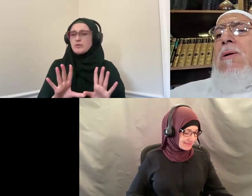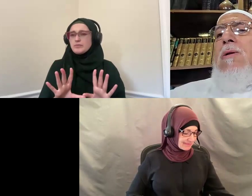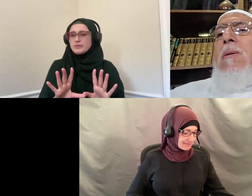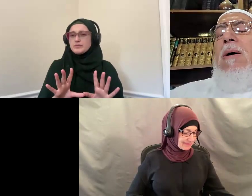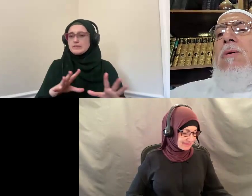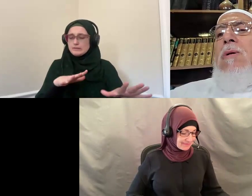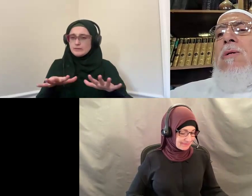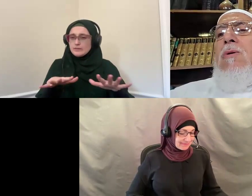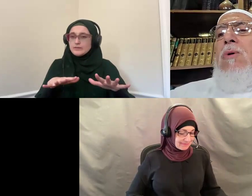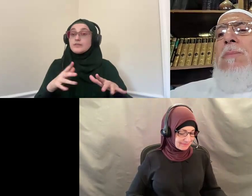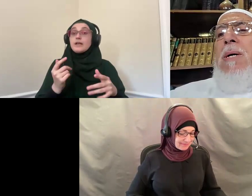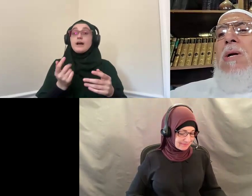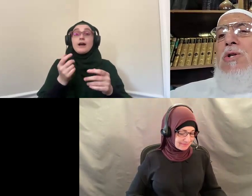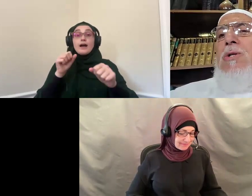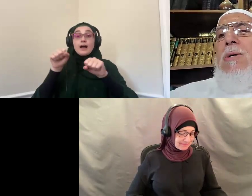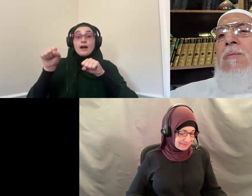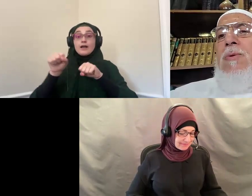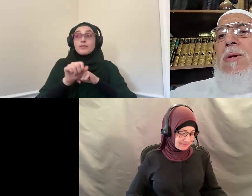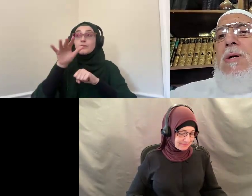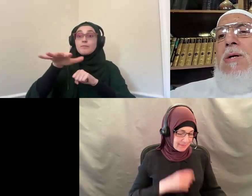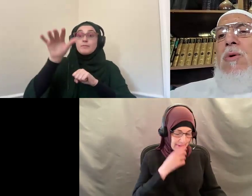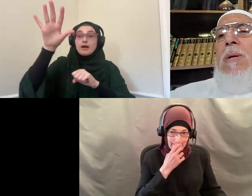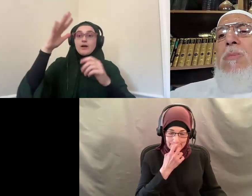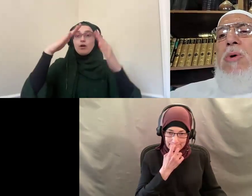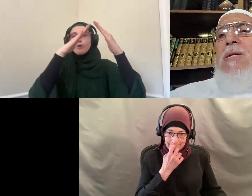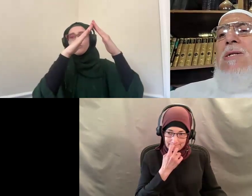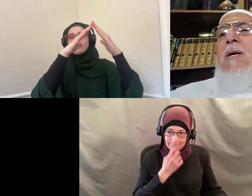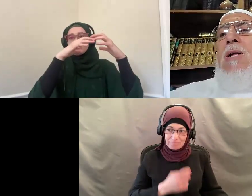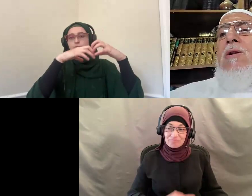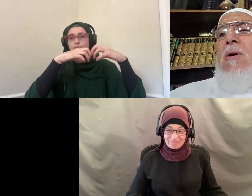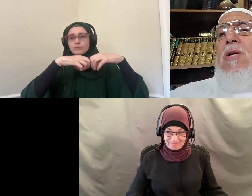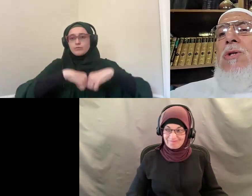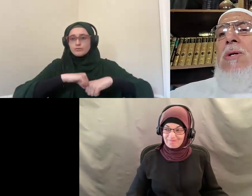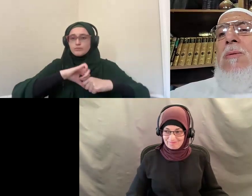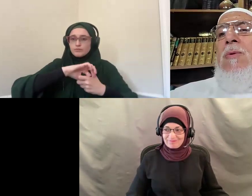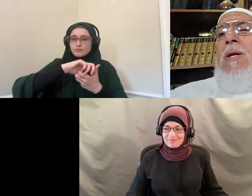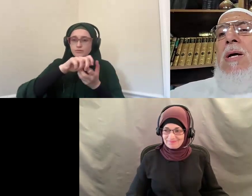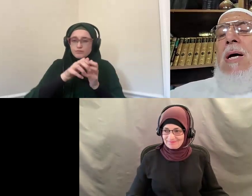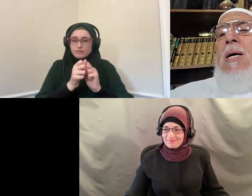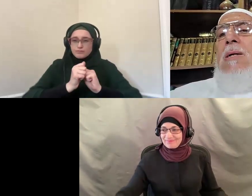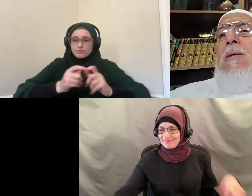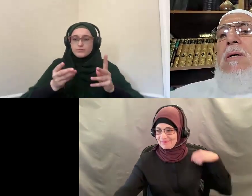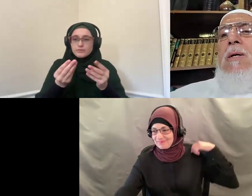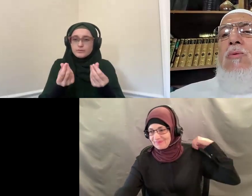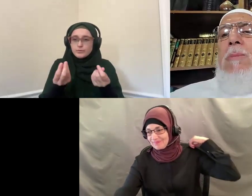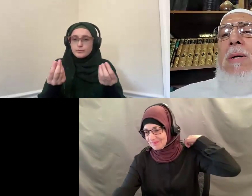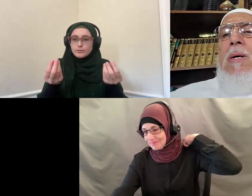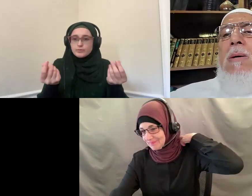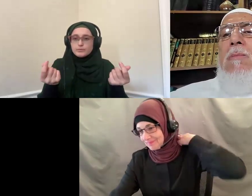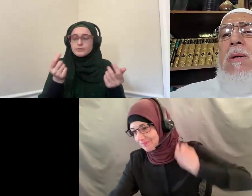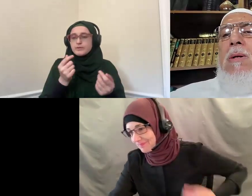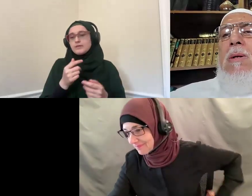and the mountains will be crushed. It will be pressed and crushed, and it